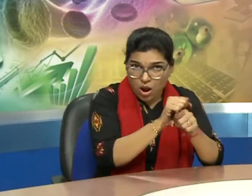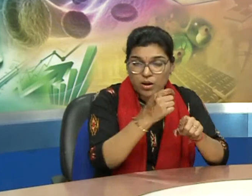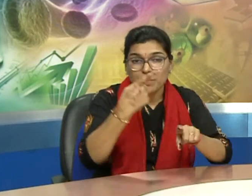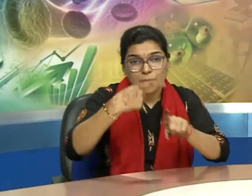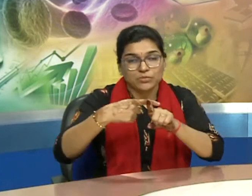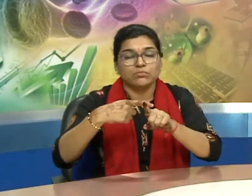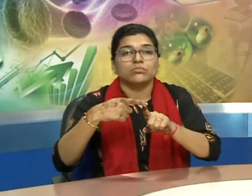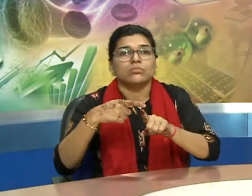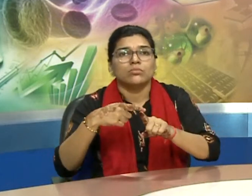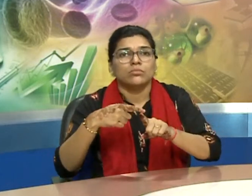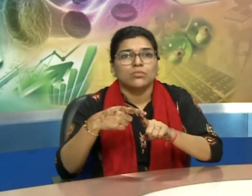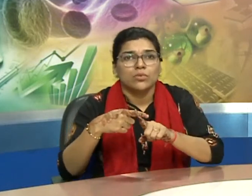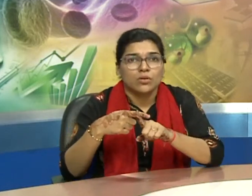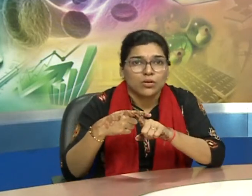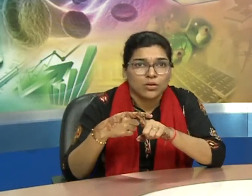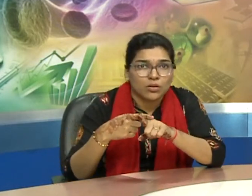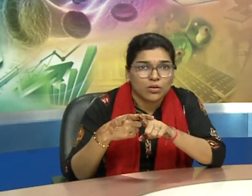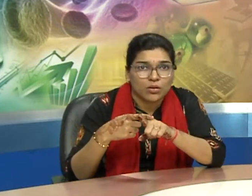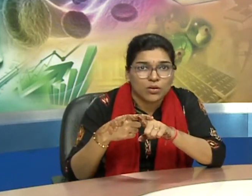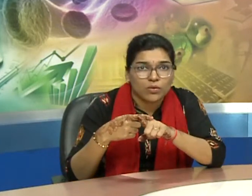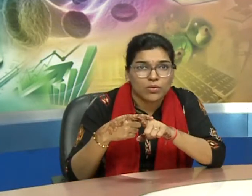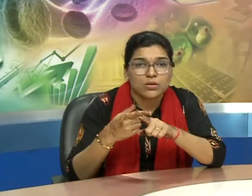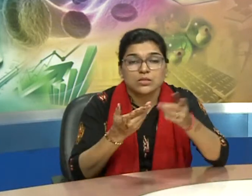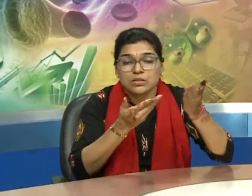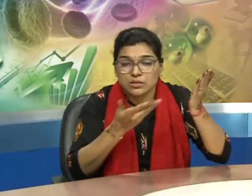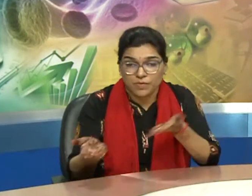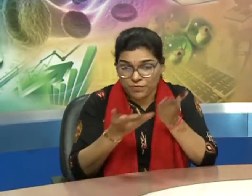Now, these are some functions and services of a special library.